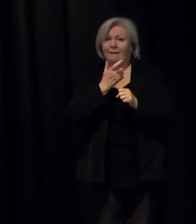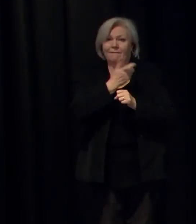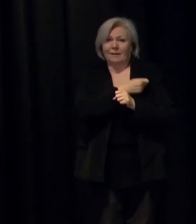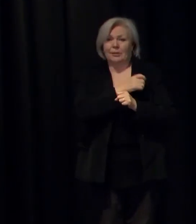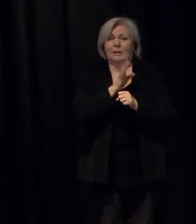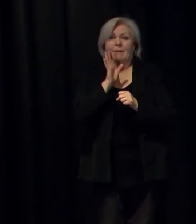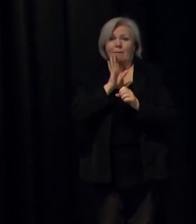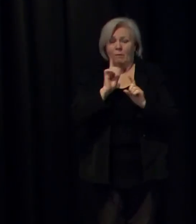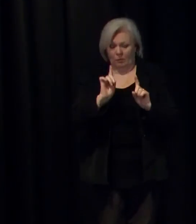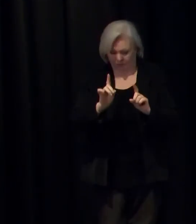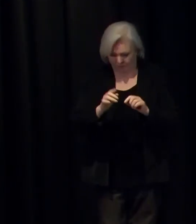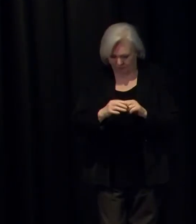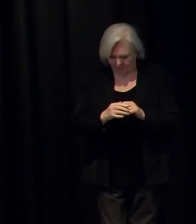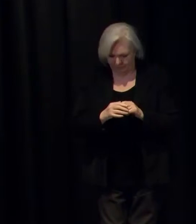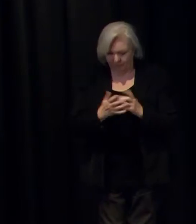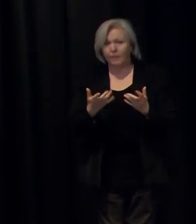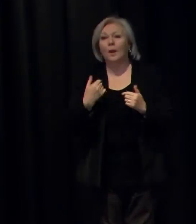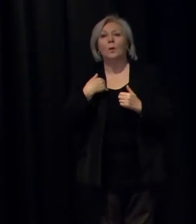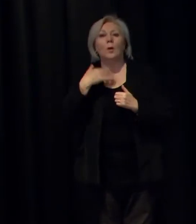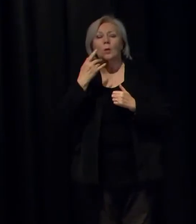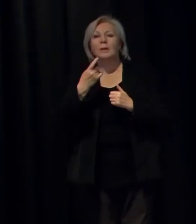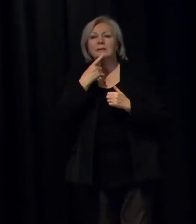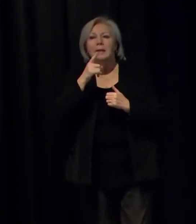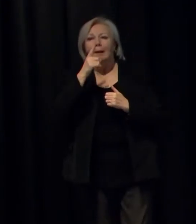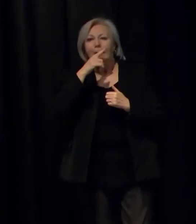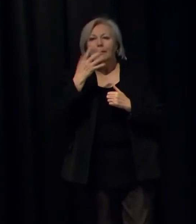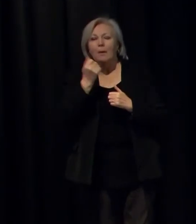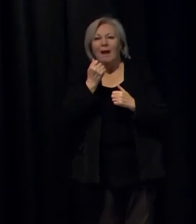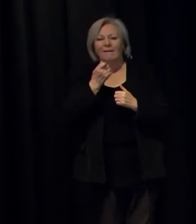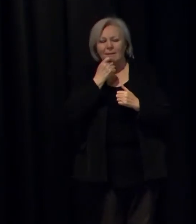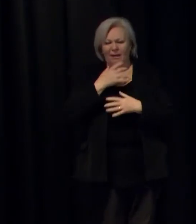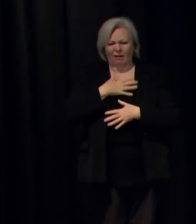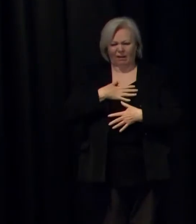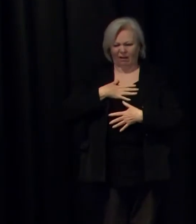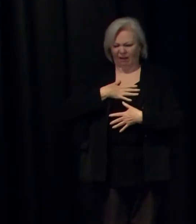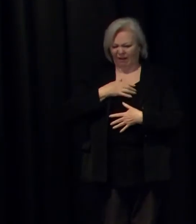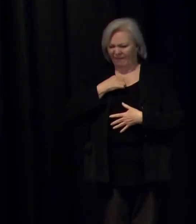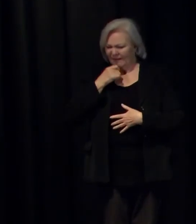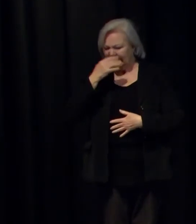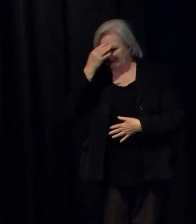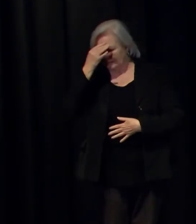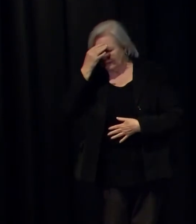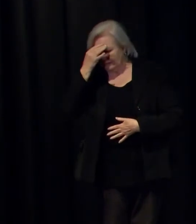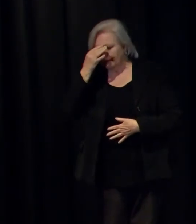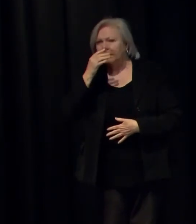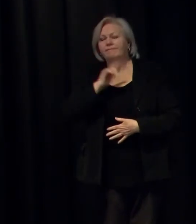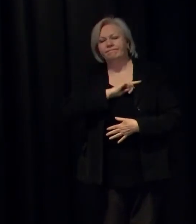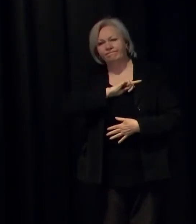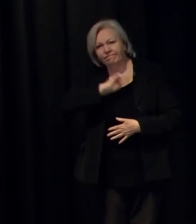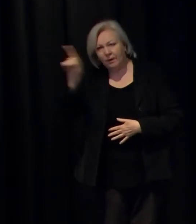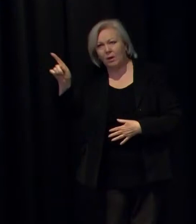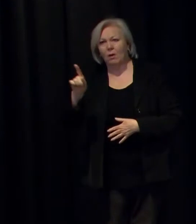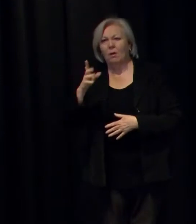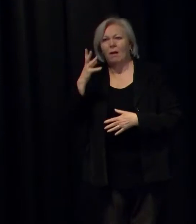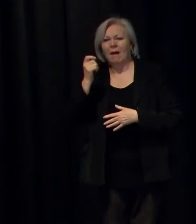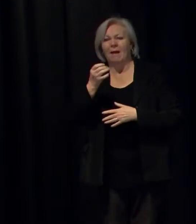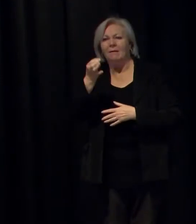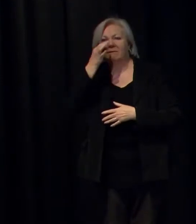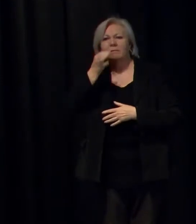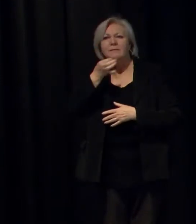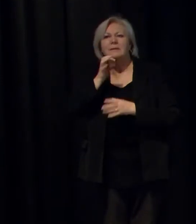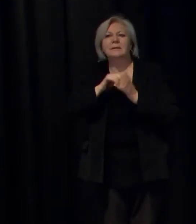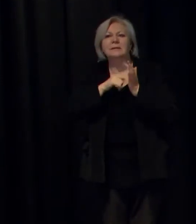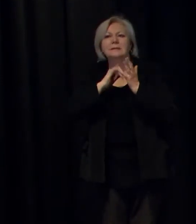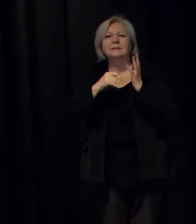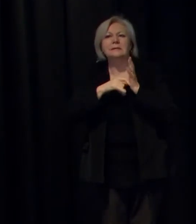course, we've always flagged, people who are symptomatic shouldn't be visiting. They should be getting a test and getting that result back. For people who have no symptoms, who are